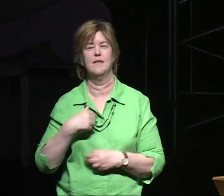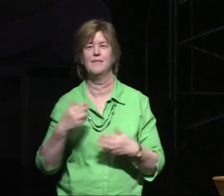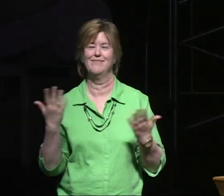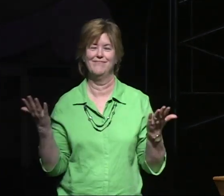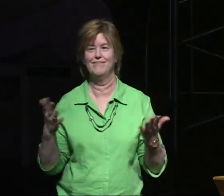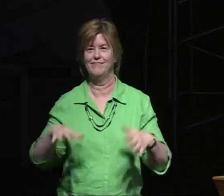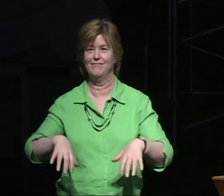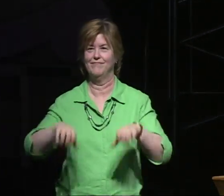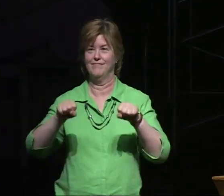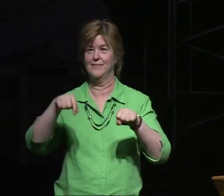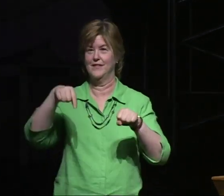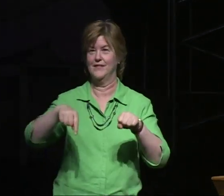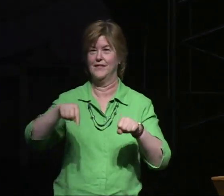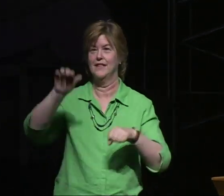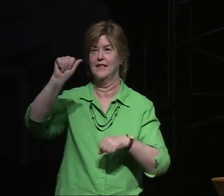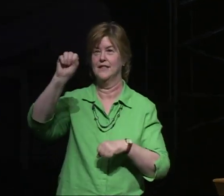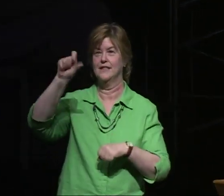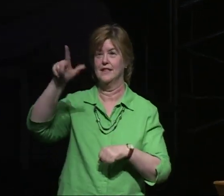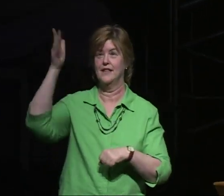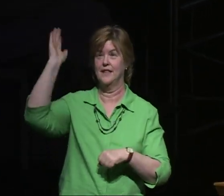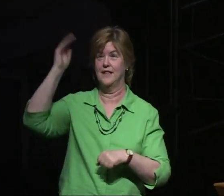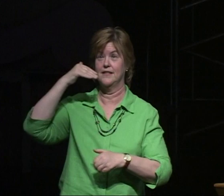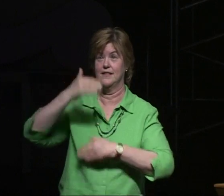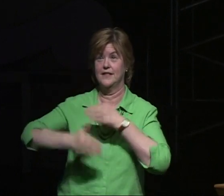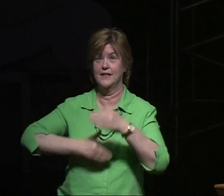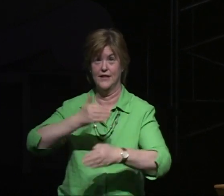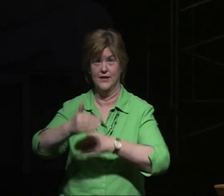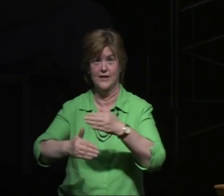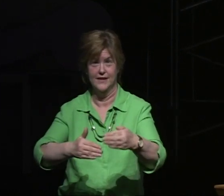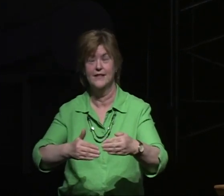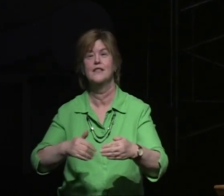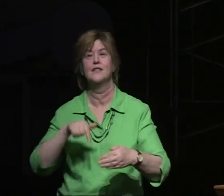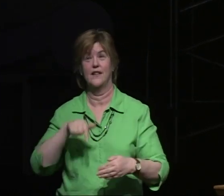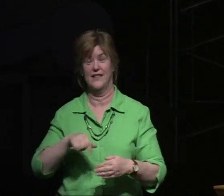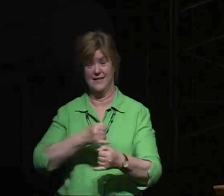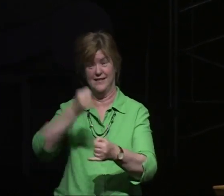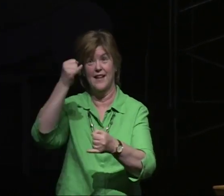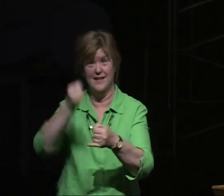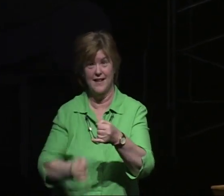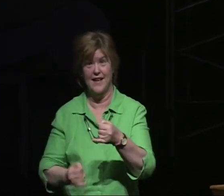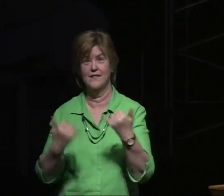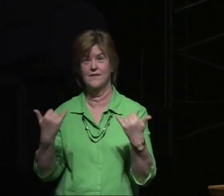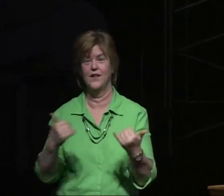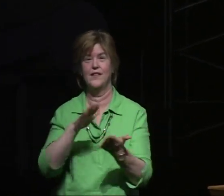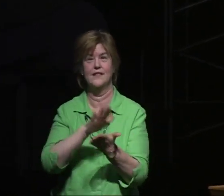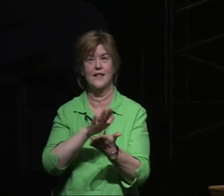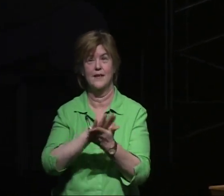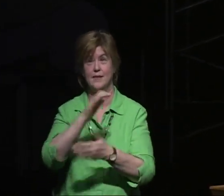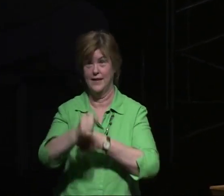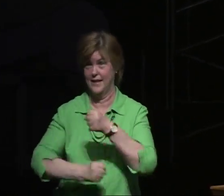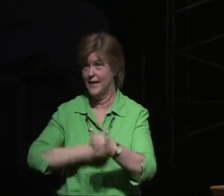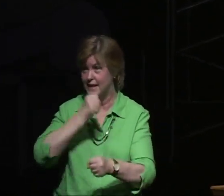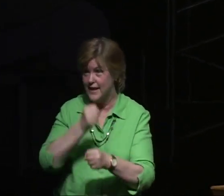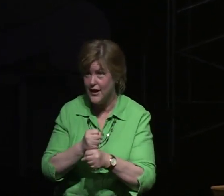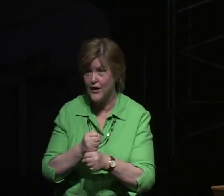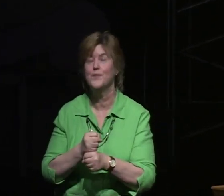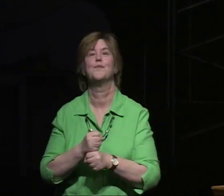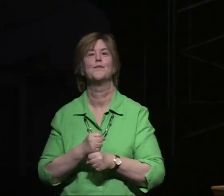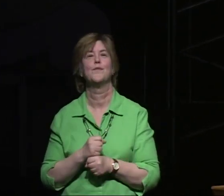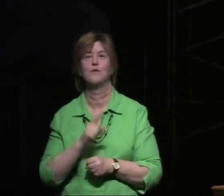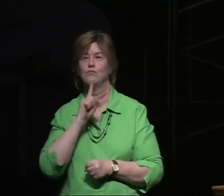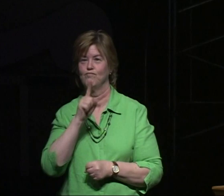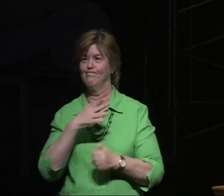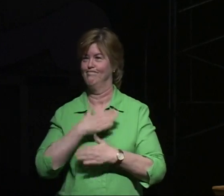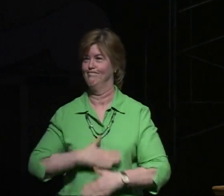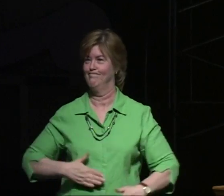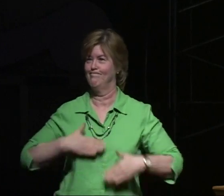Ray, and I am the person hosting this ASL lecture series today, and this will be the final